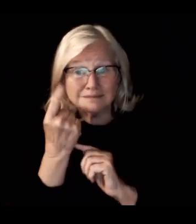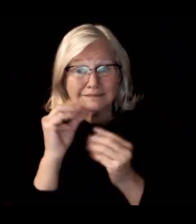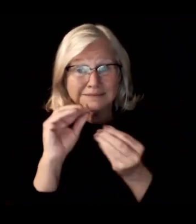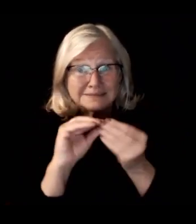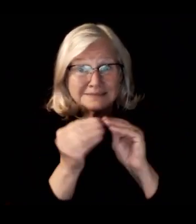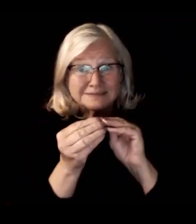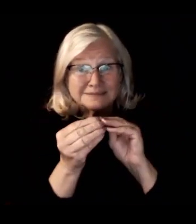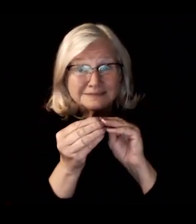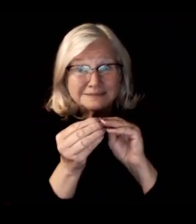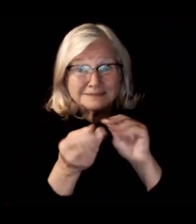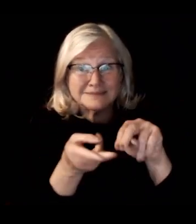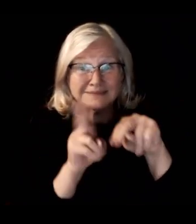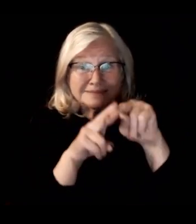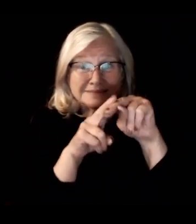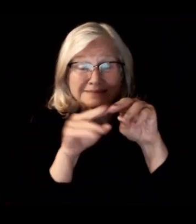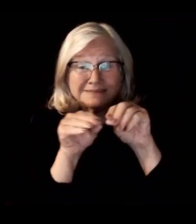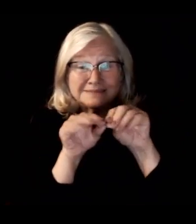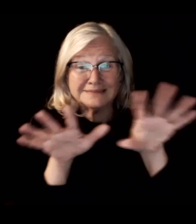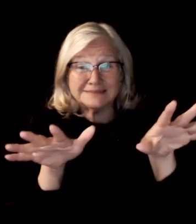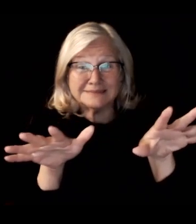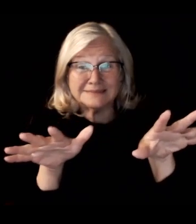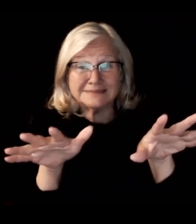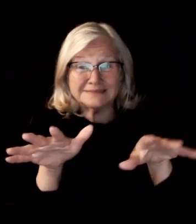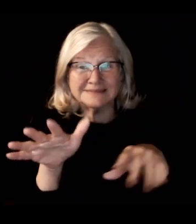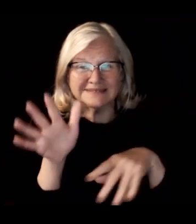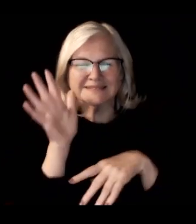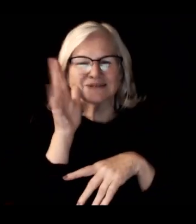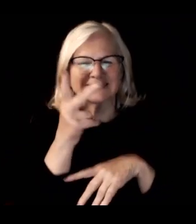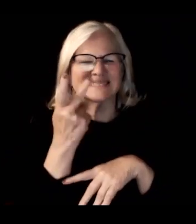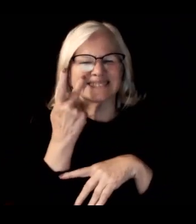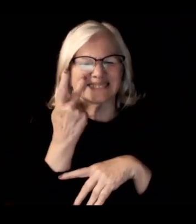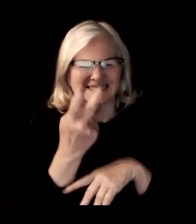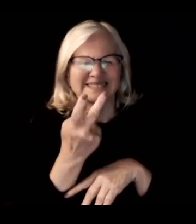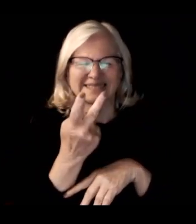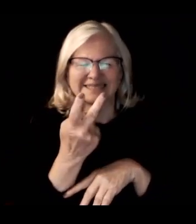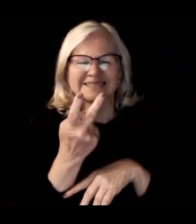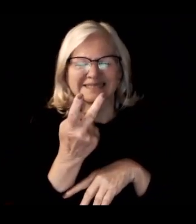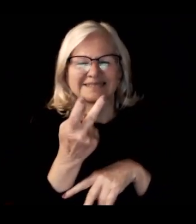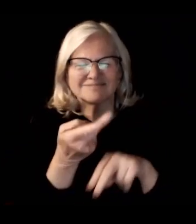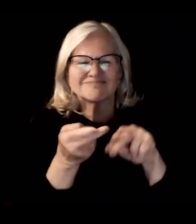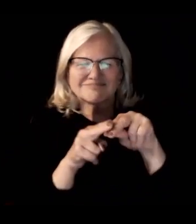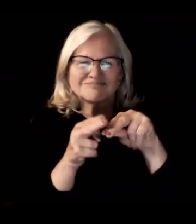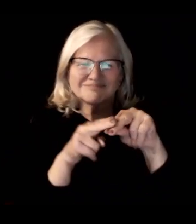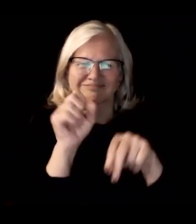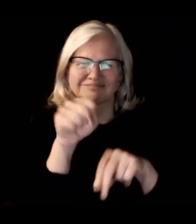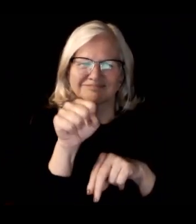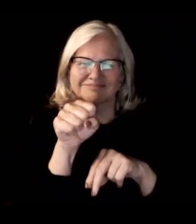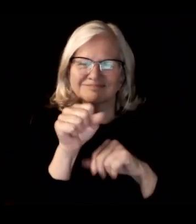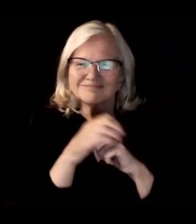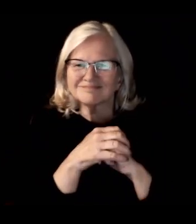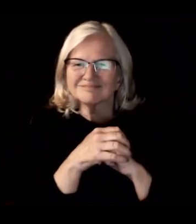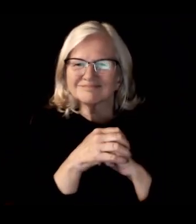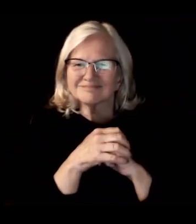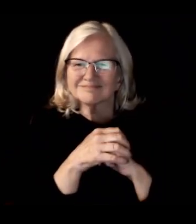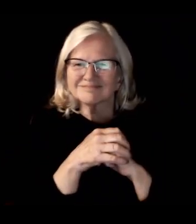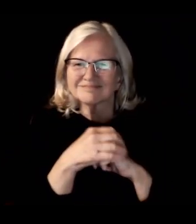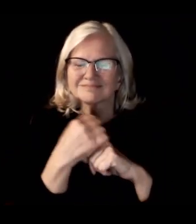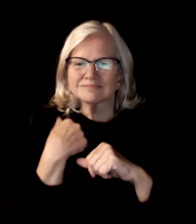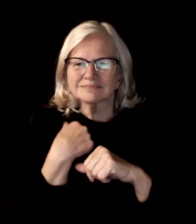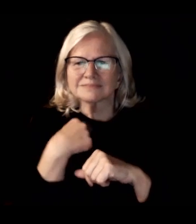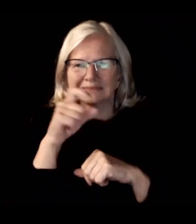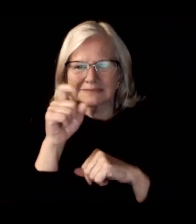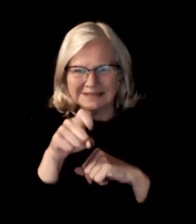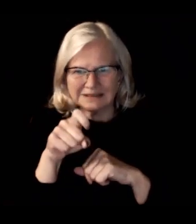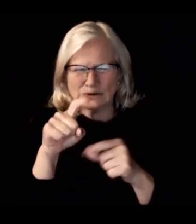it. It's up to all of us to bring that transmission rate down by following the guidance we heard last week from Dr.